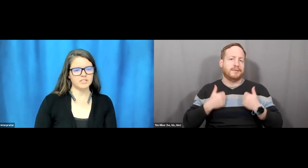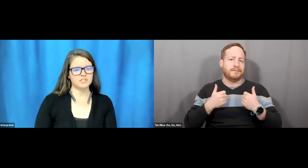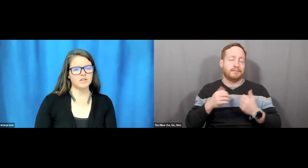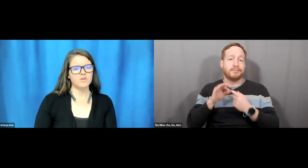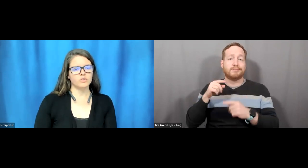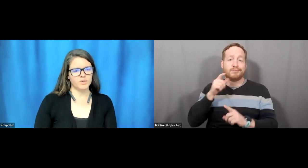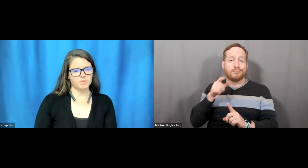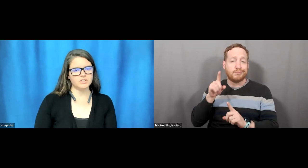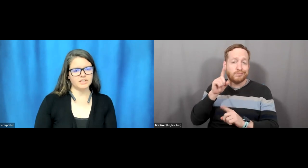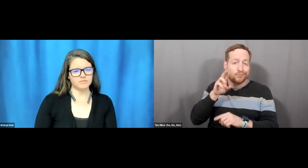place for people to live.